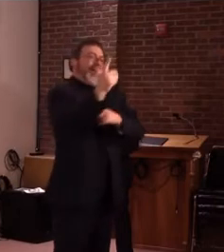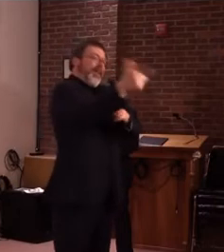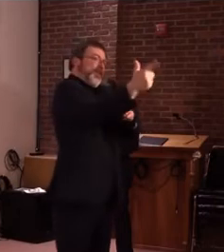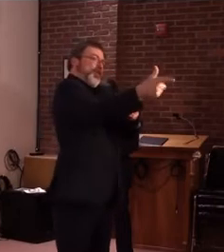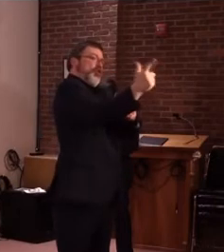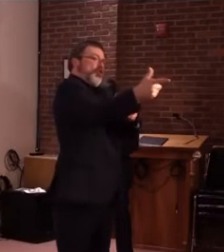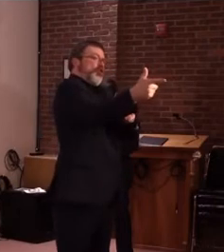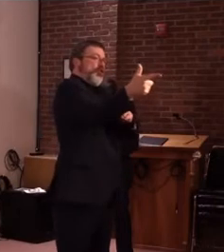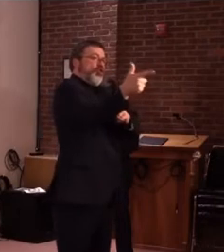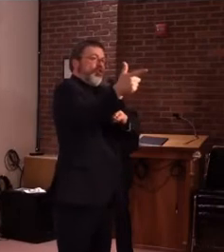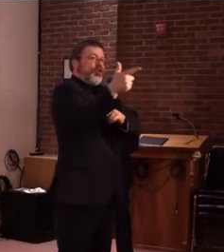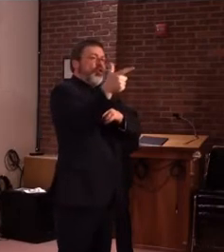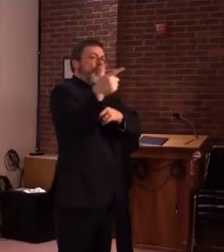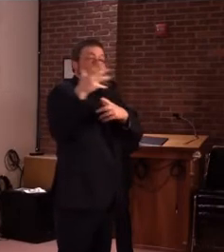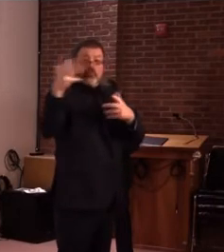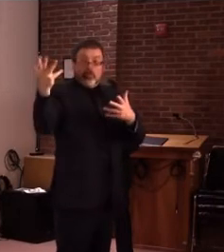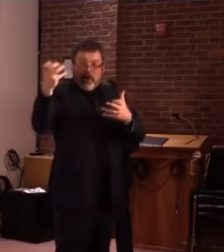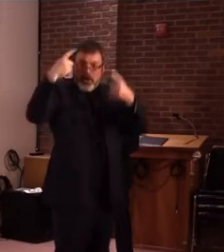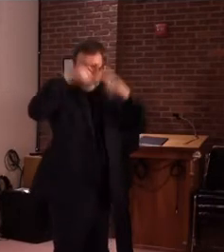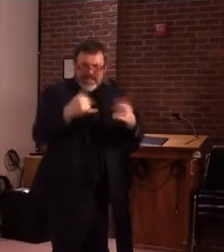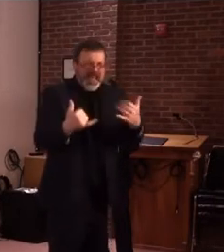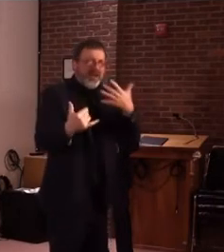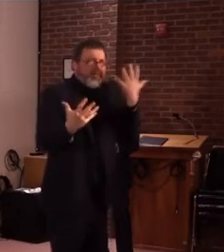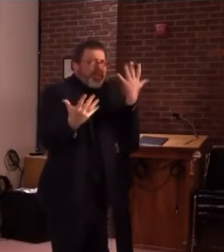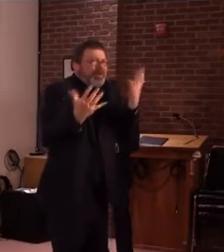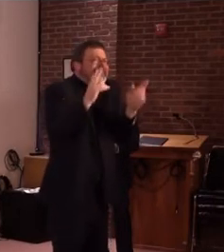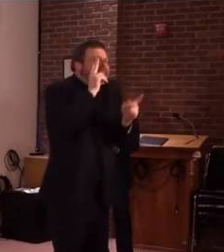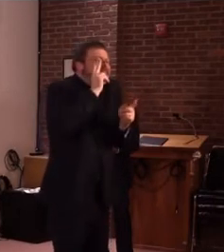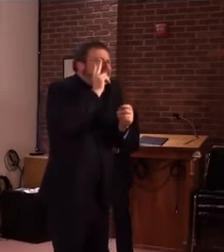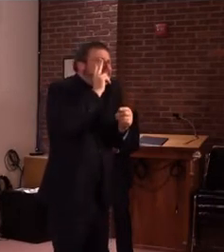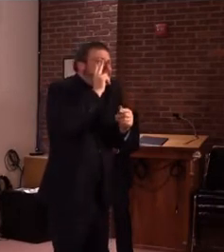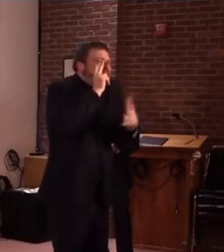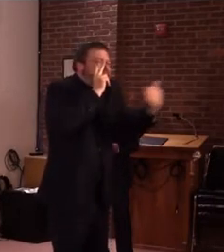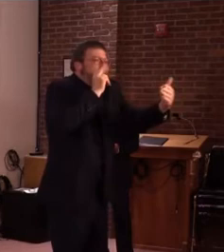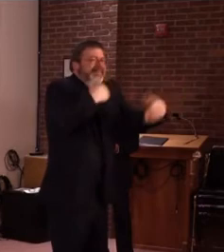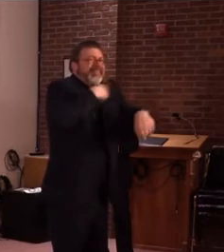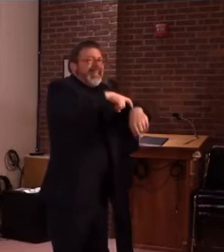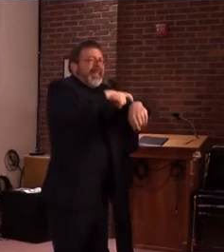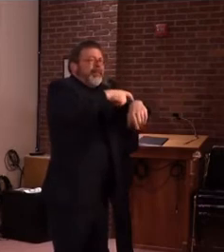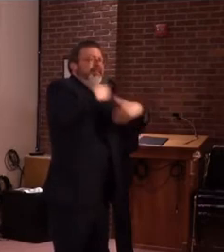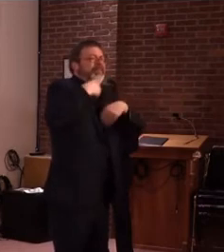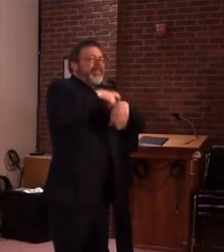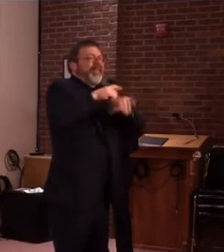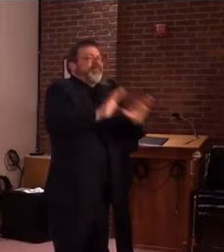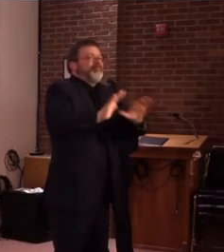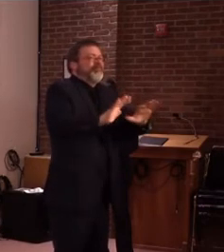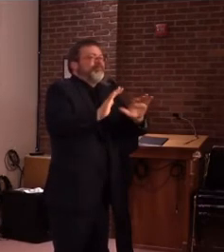think the good news is we're moving forward to have this plan in place just in case.